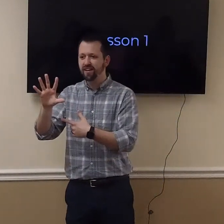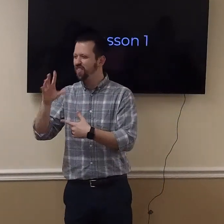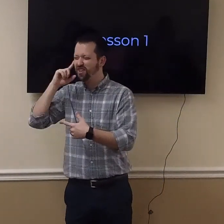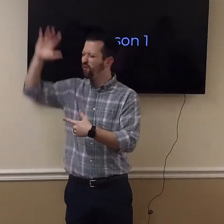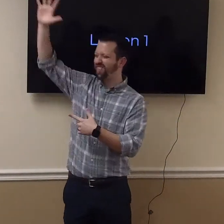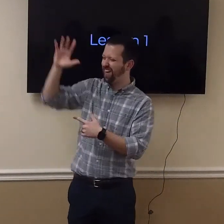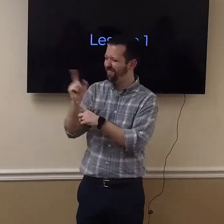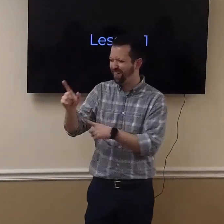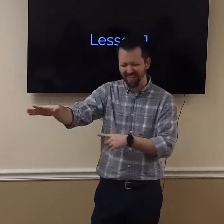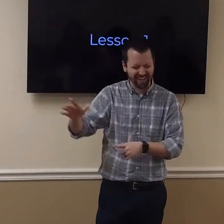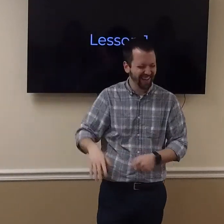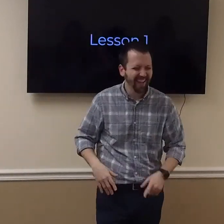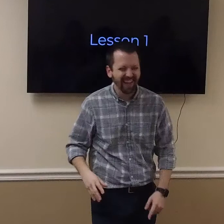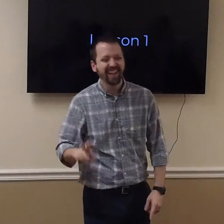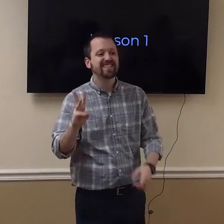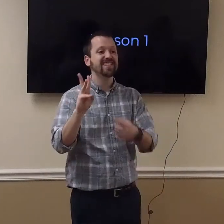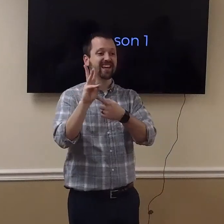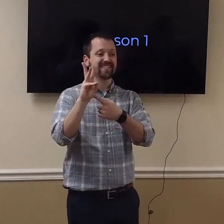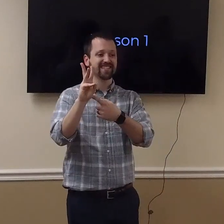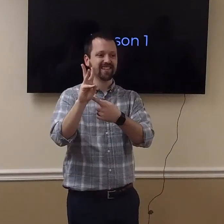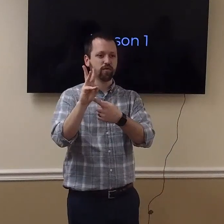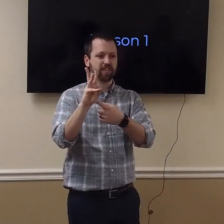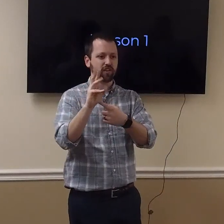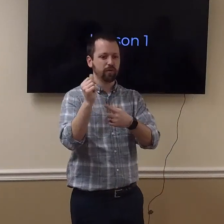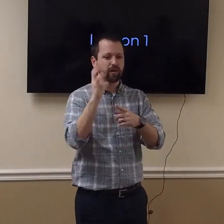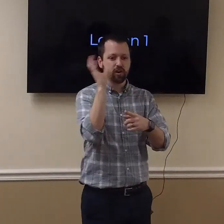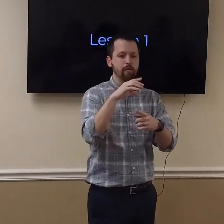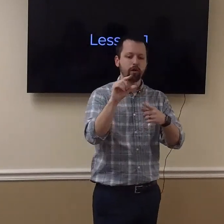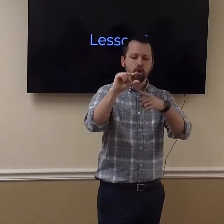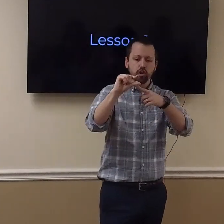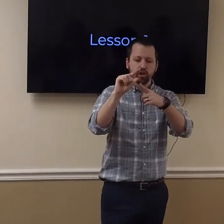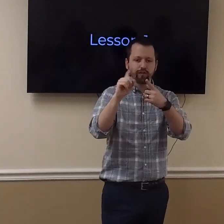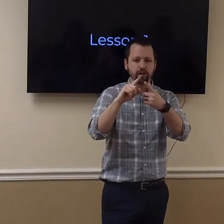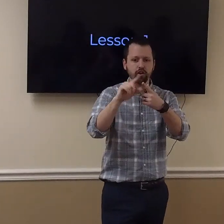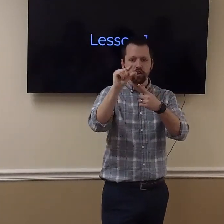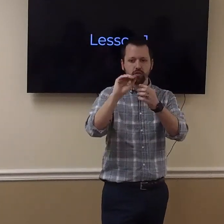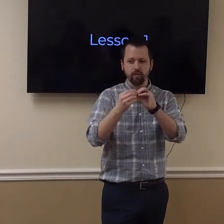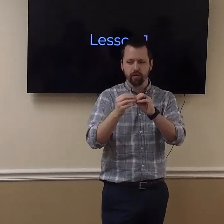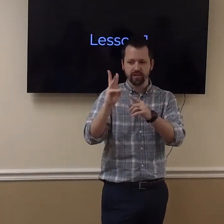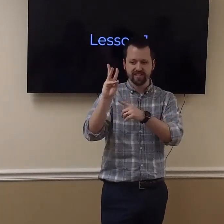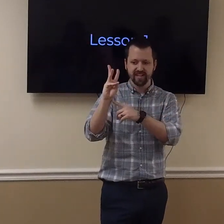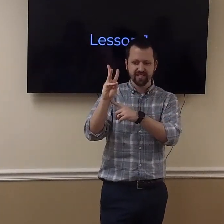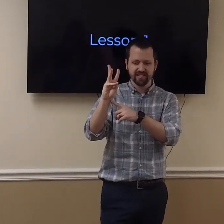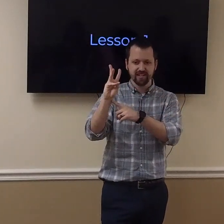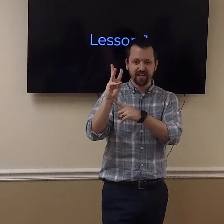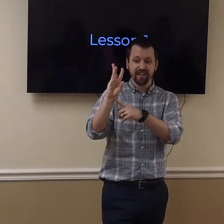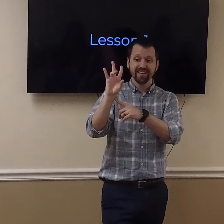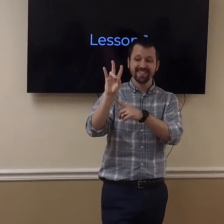I thought you were raising your hand for a second. 6. This is where it gets a little bit weird. Remember, little finger, little number. 6,